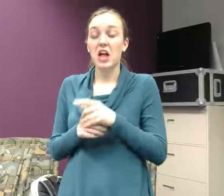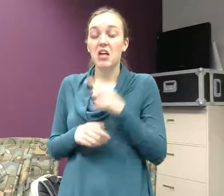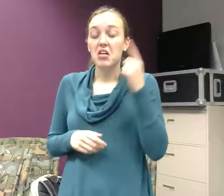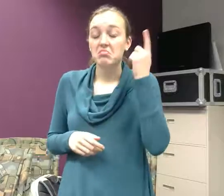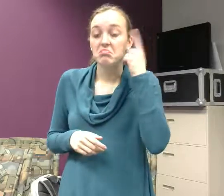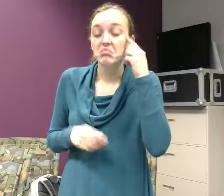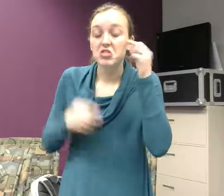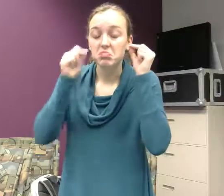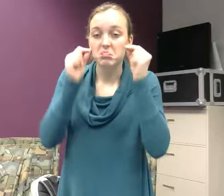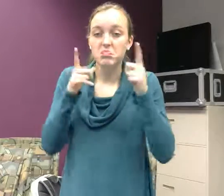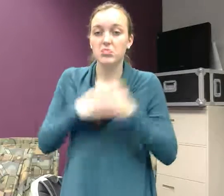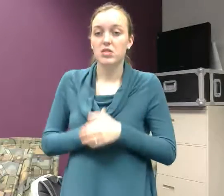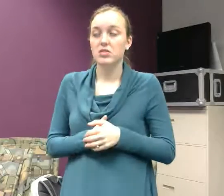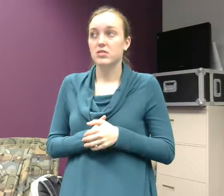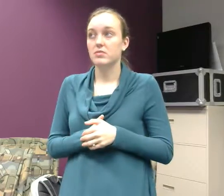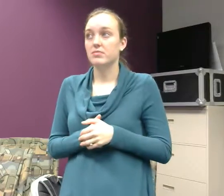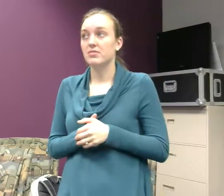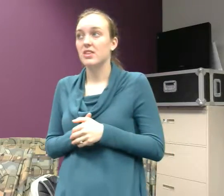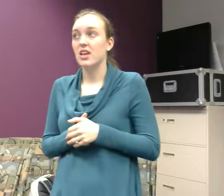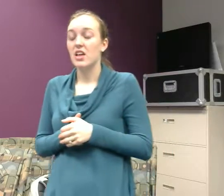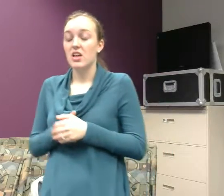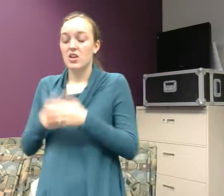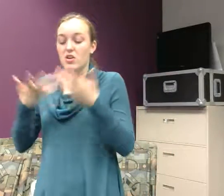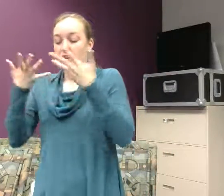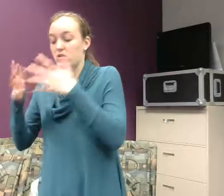wiping your tongue off so that it's kind of clean before